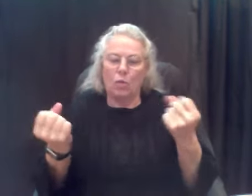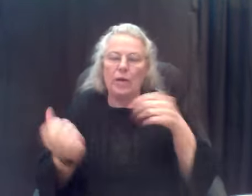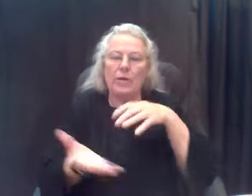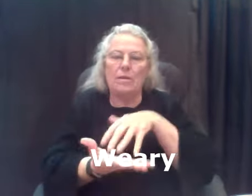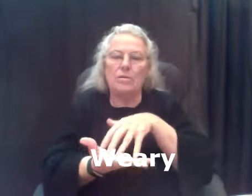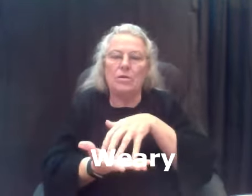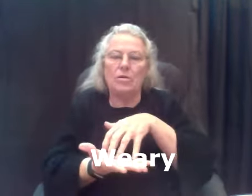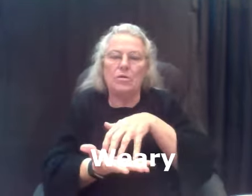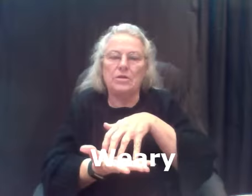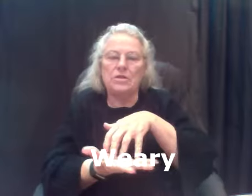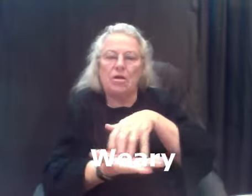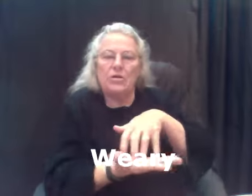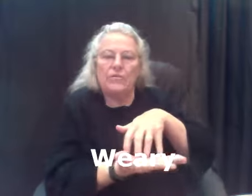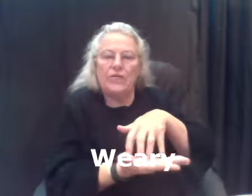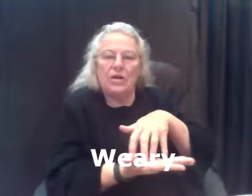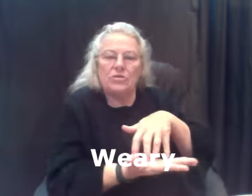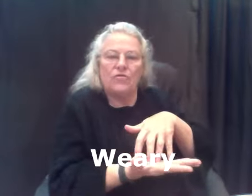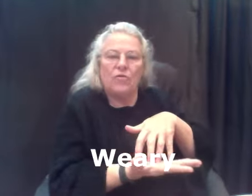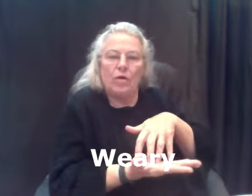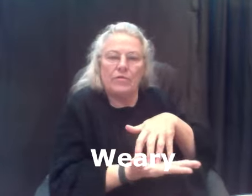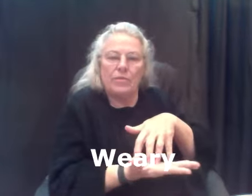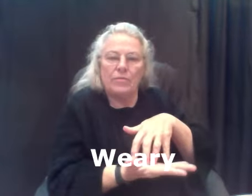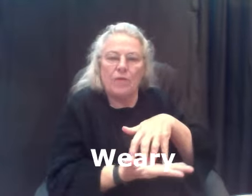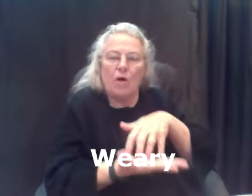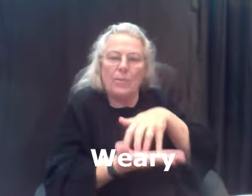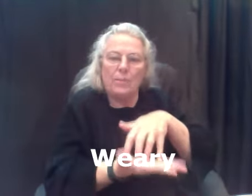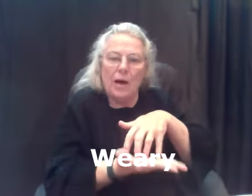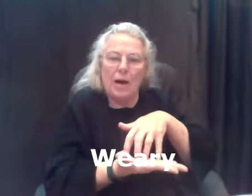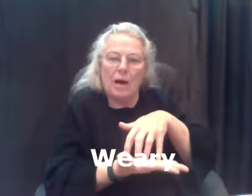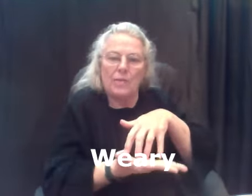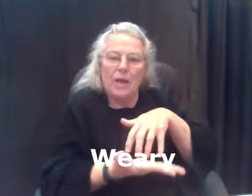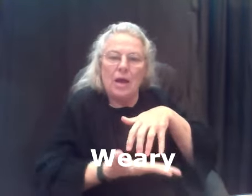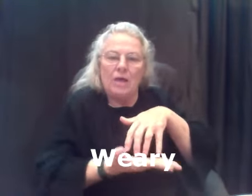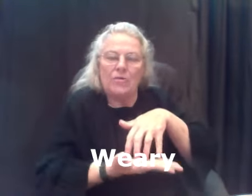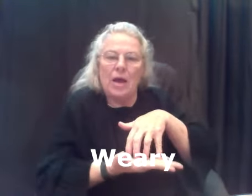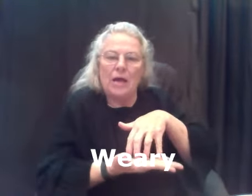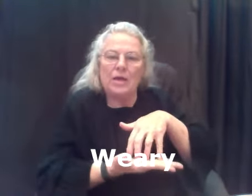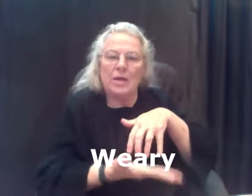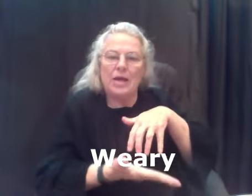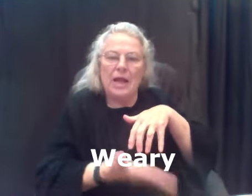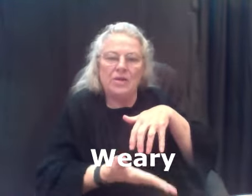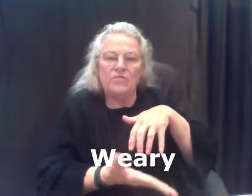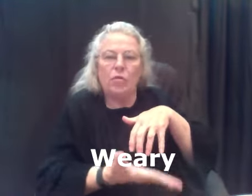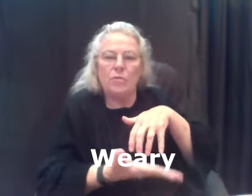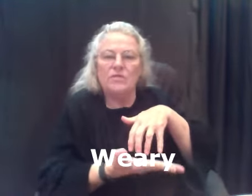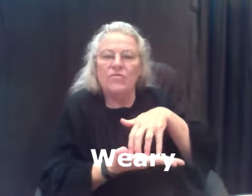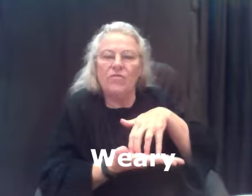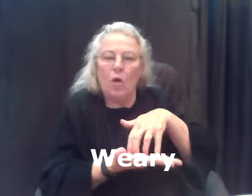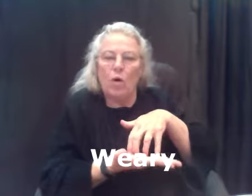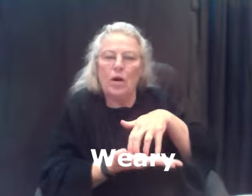Weary. Oh, you see all your fingers, 4 of them on the palm of your non-dominant hand. This forms the floor, and